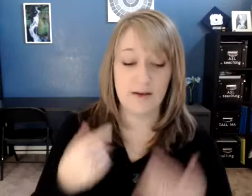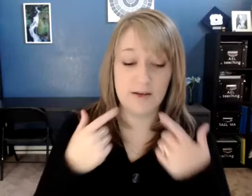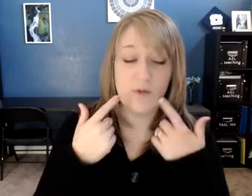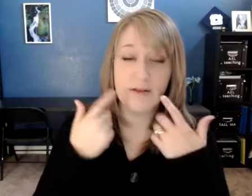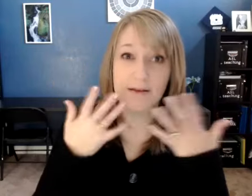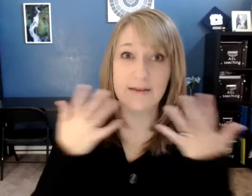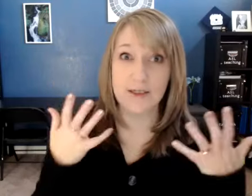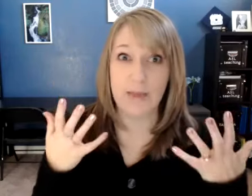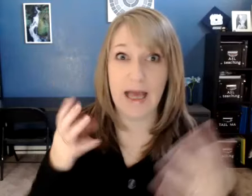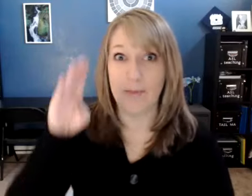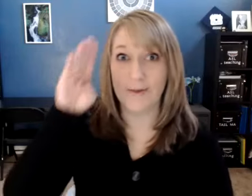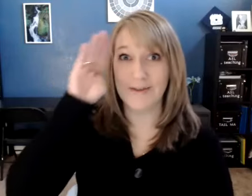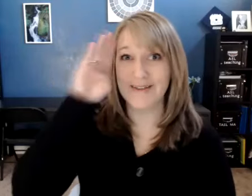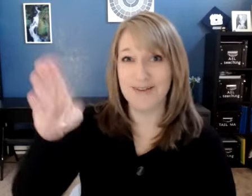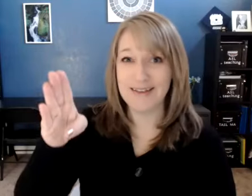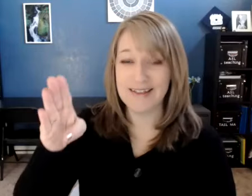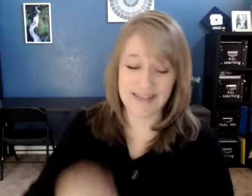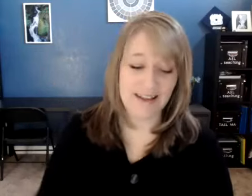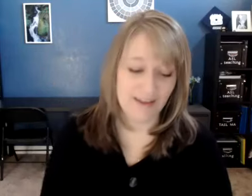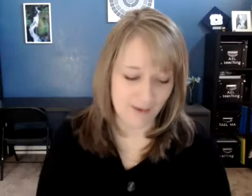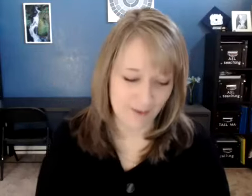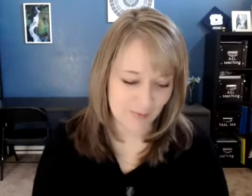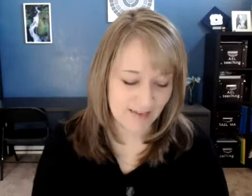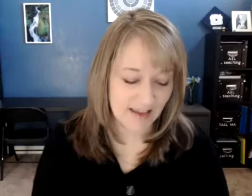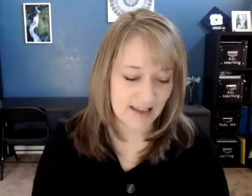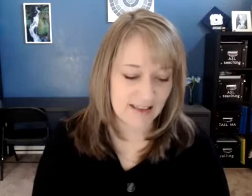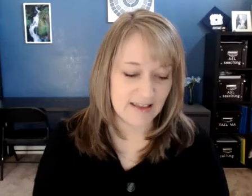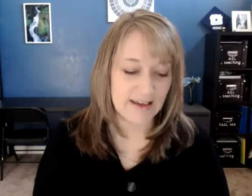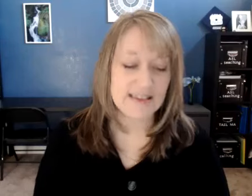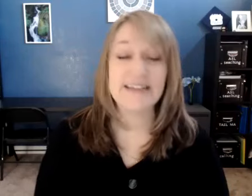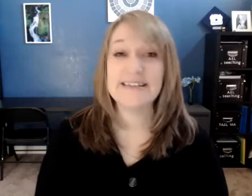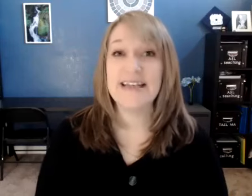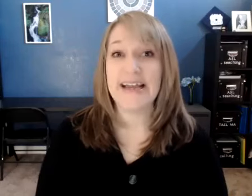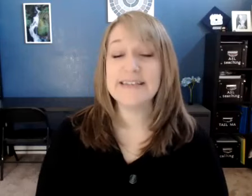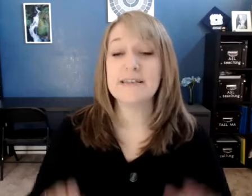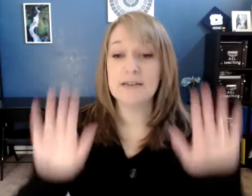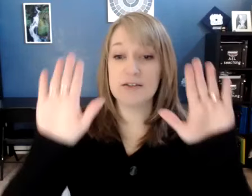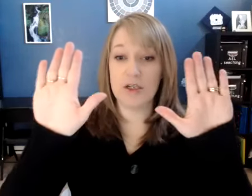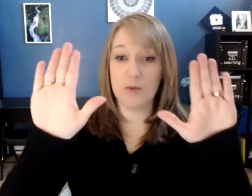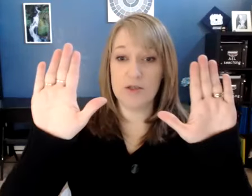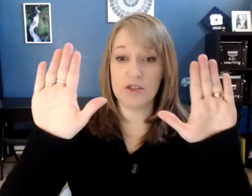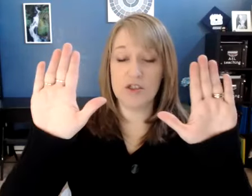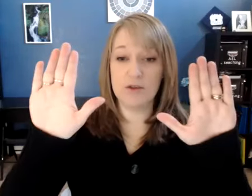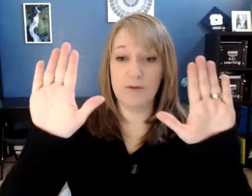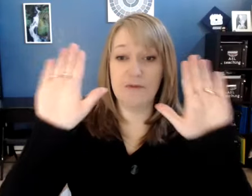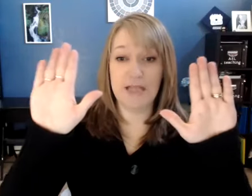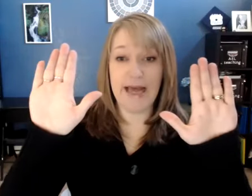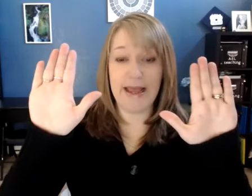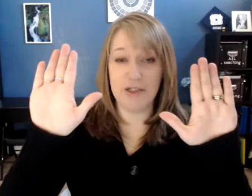And you want to look a little bit happy when you sign hello. The next sign is nice. So you want 2 flat hand